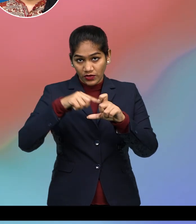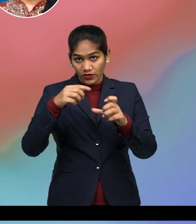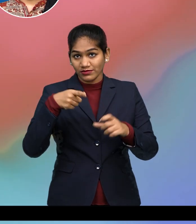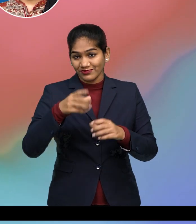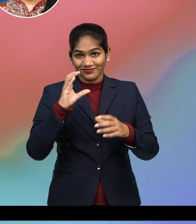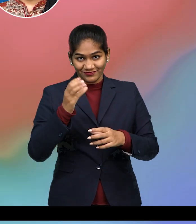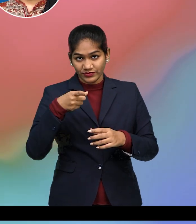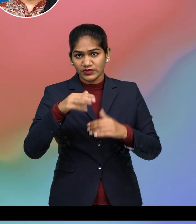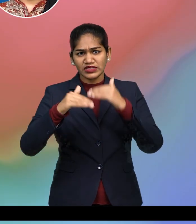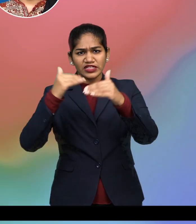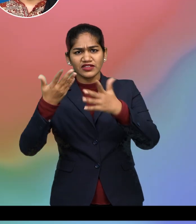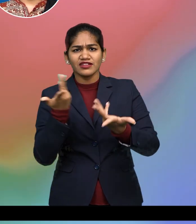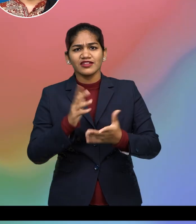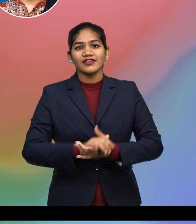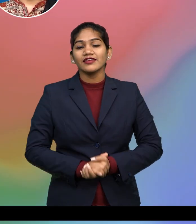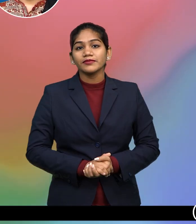develops into a